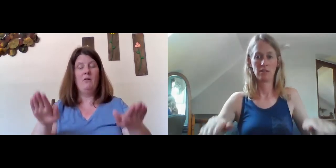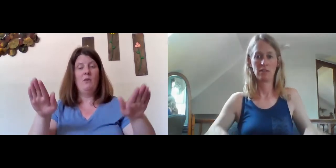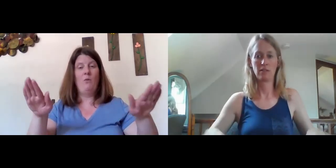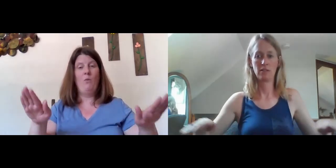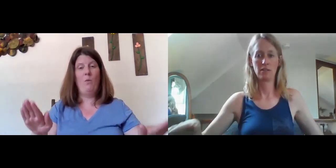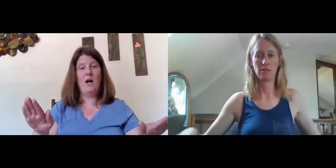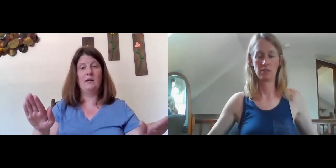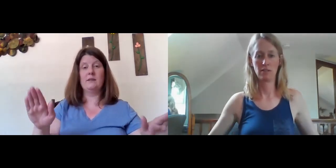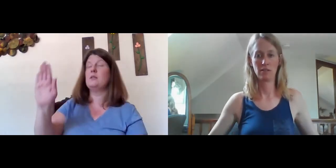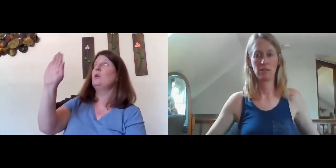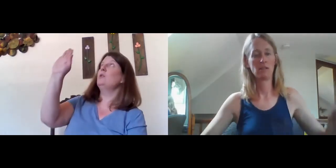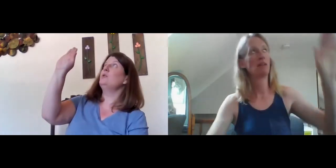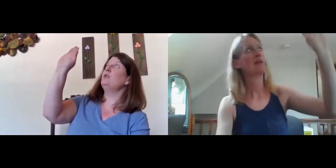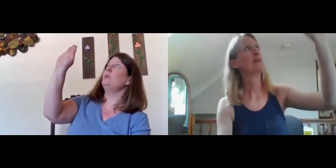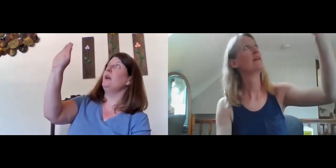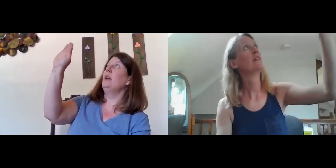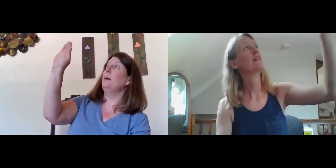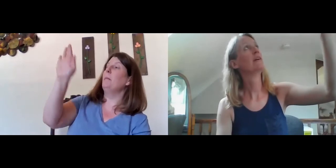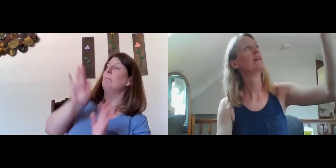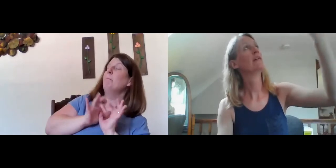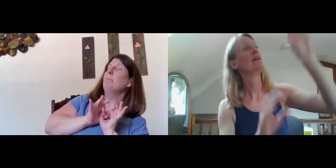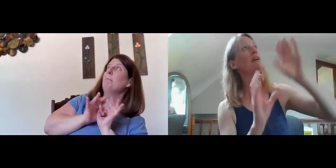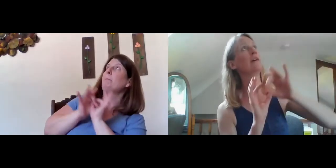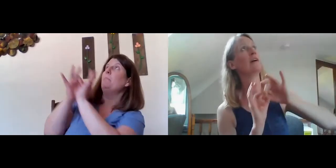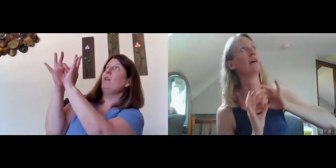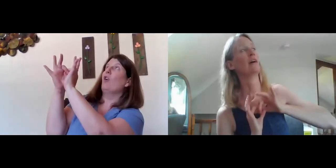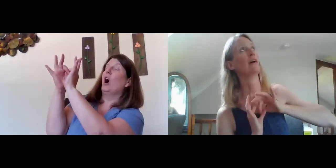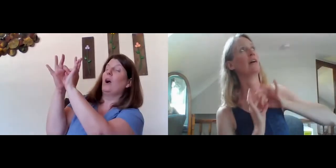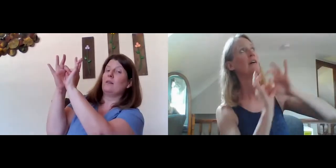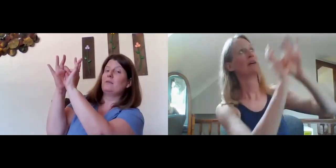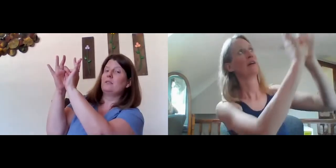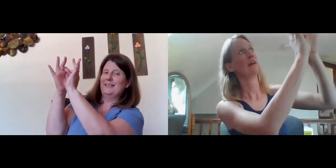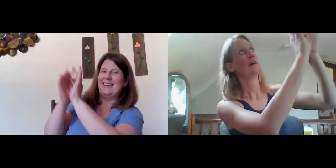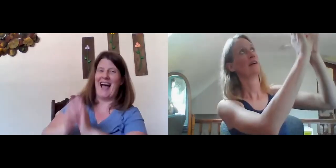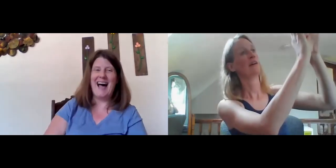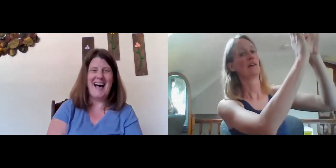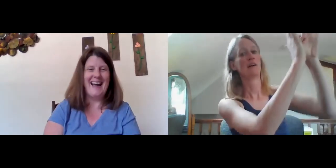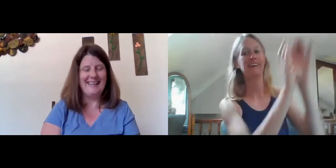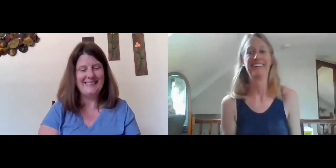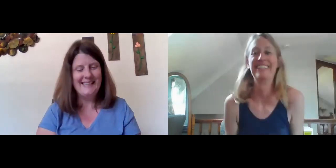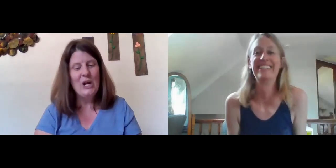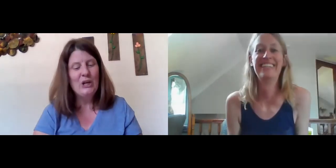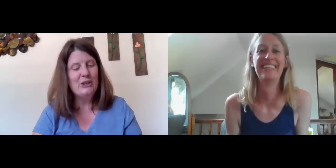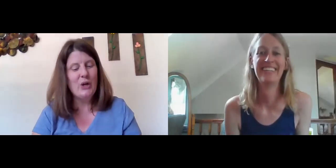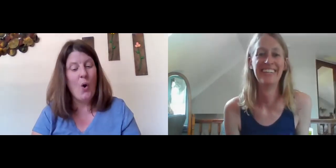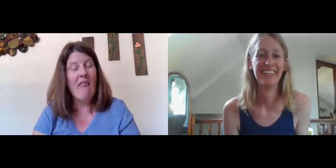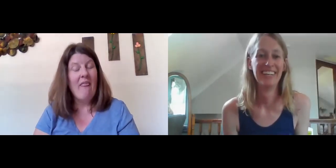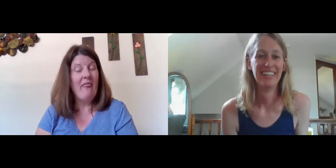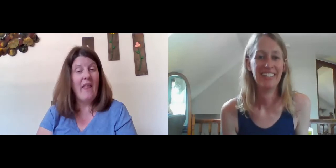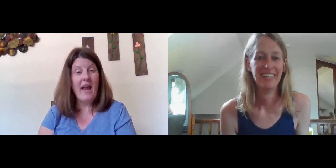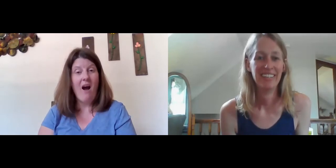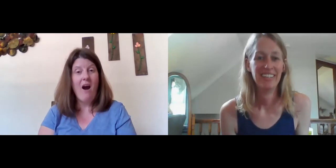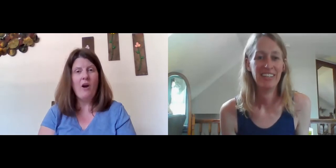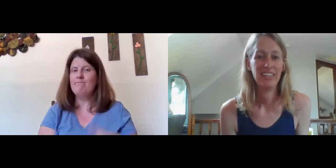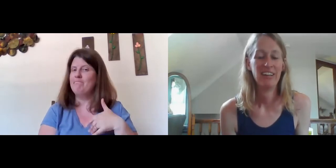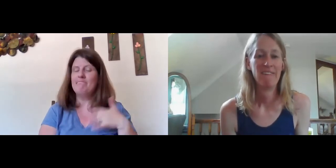Little ones to him belong. Nice. So